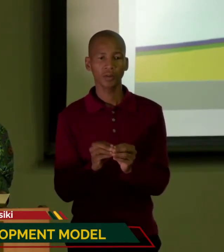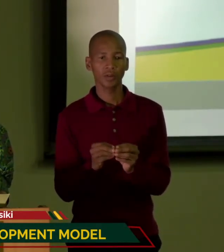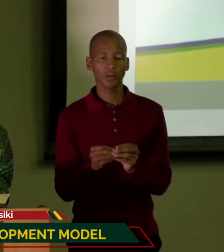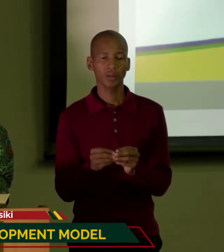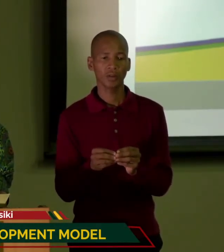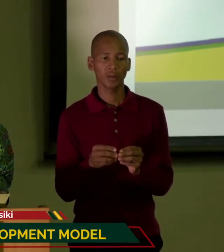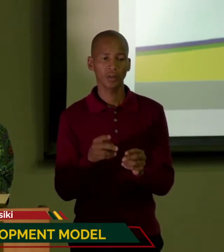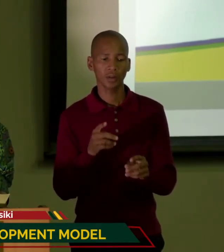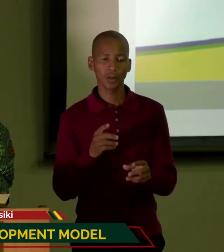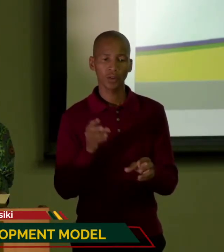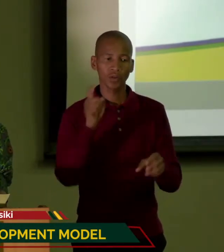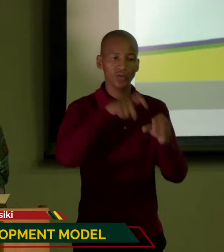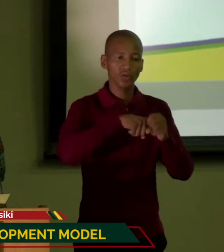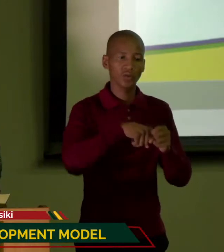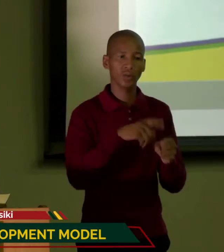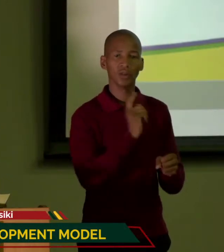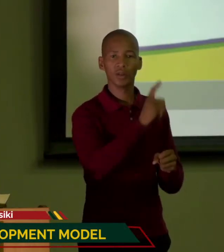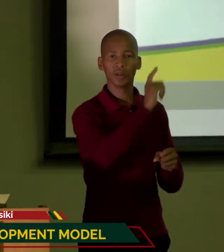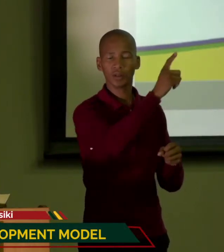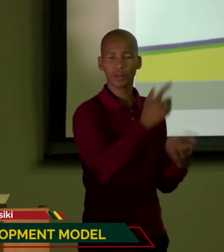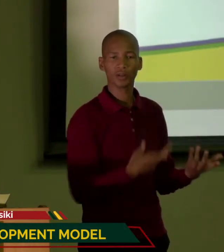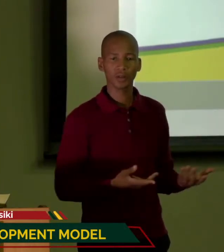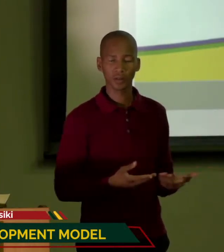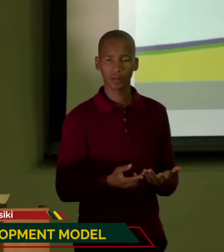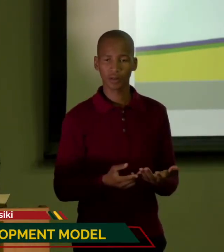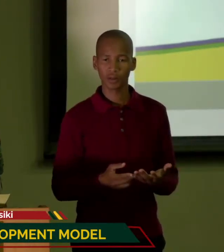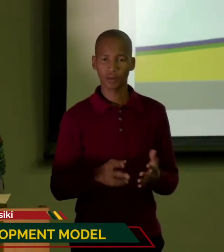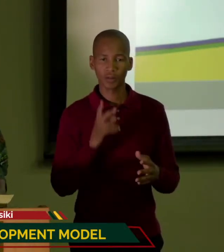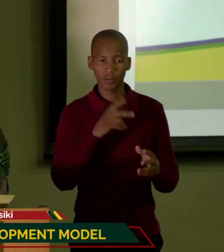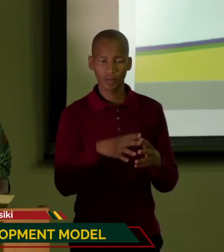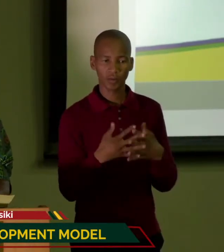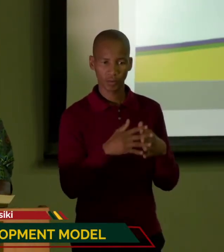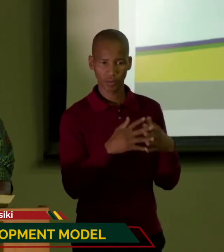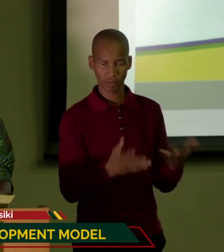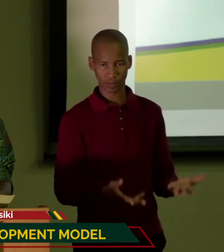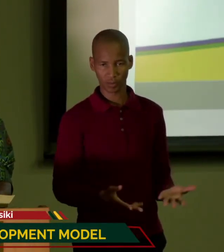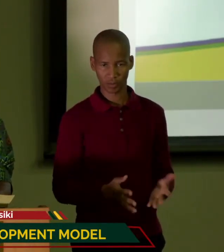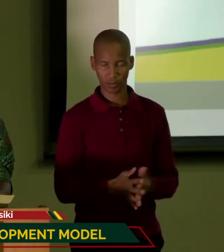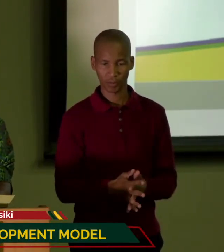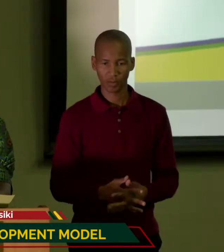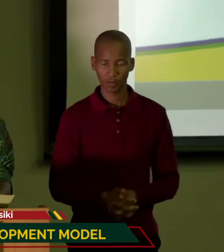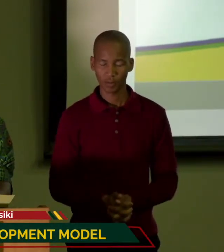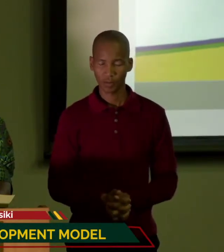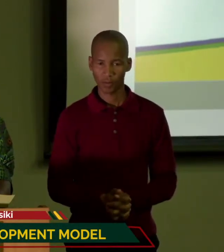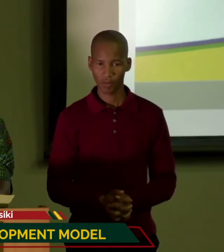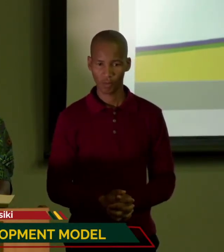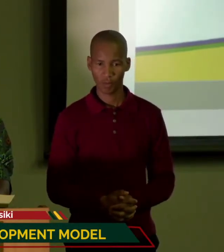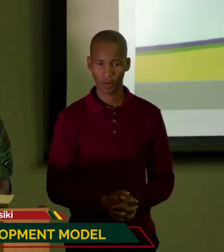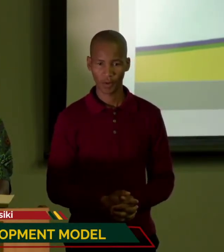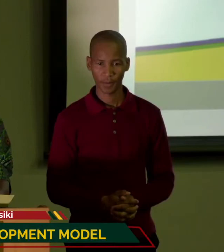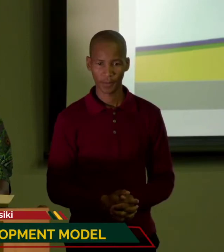into ethile kuleyo akhoyo kanti aba bebekho bebemmele le